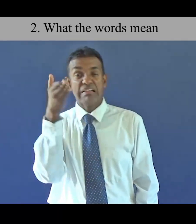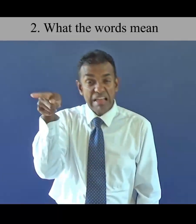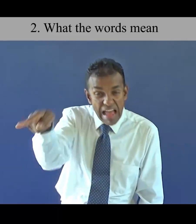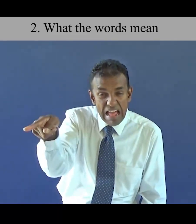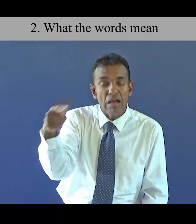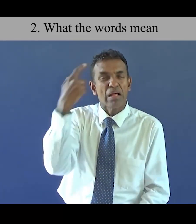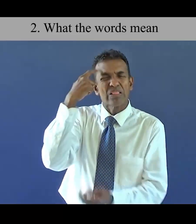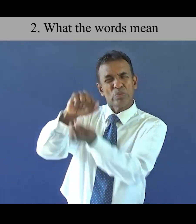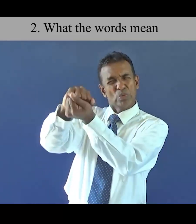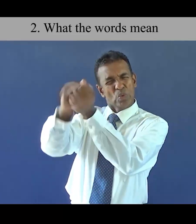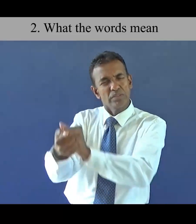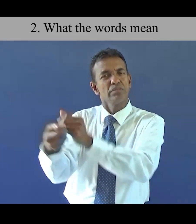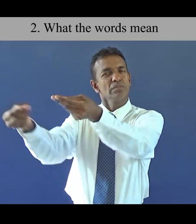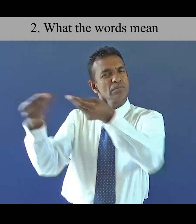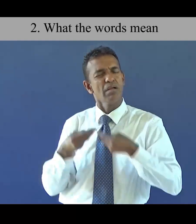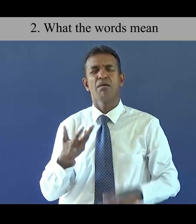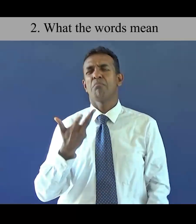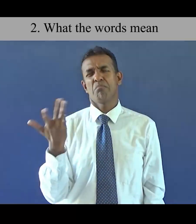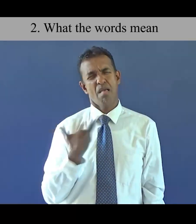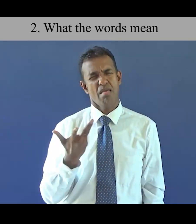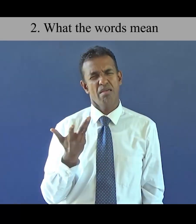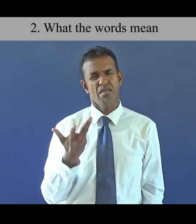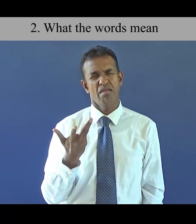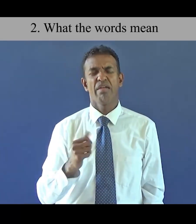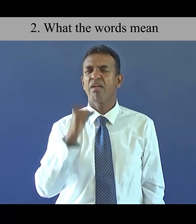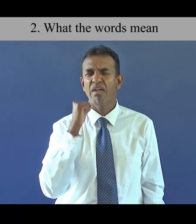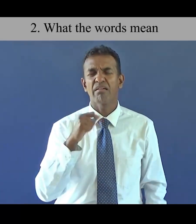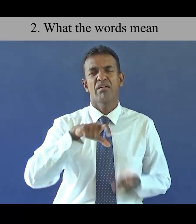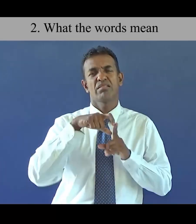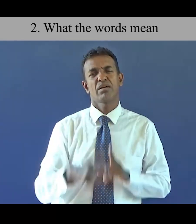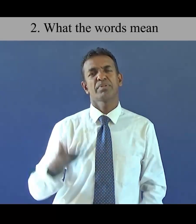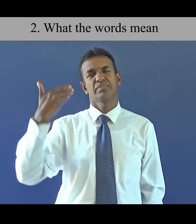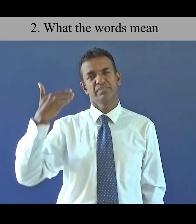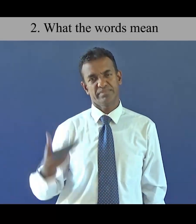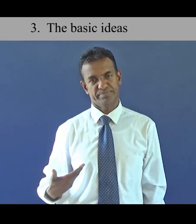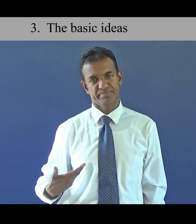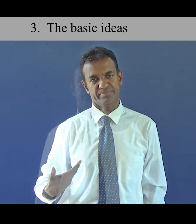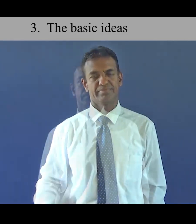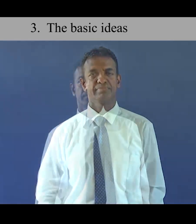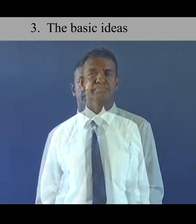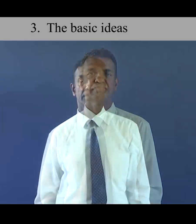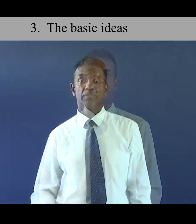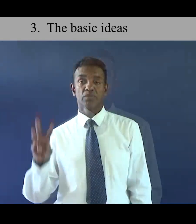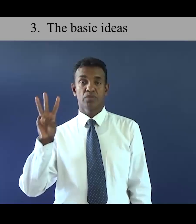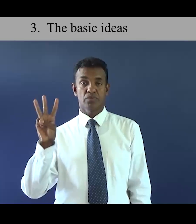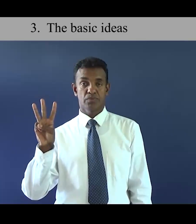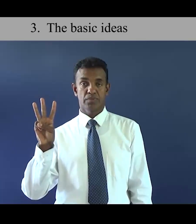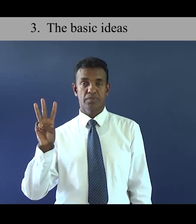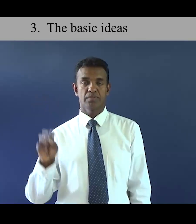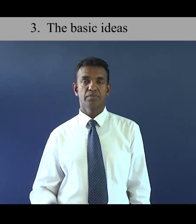need because you are disabled. Language means any way